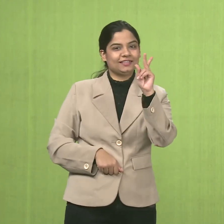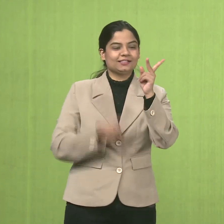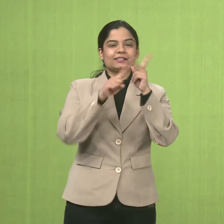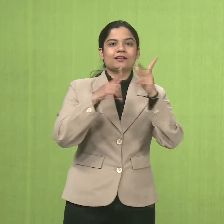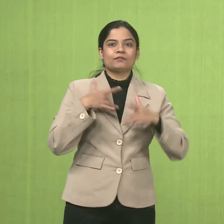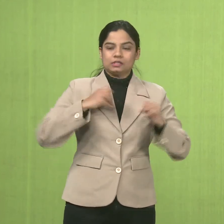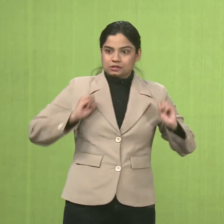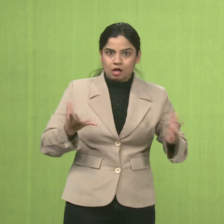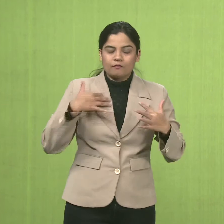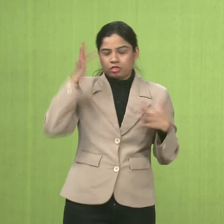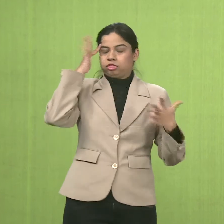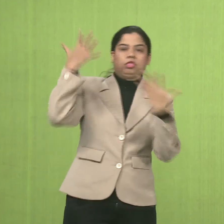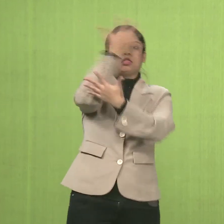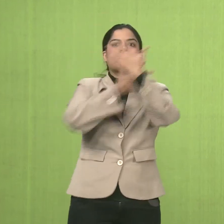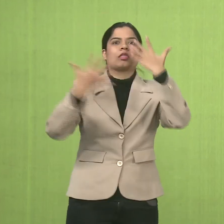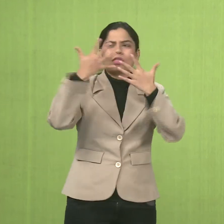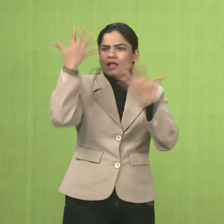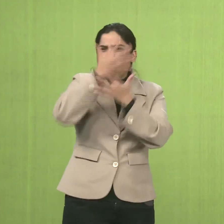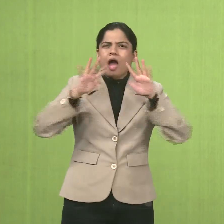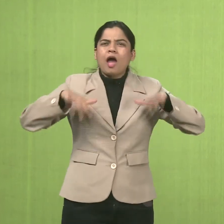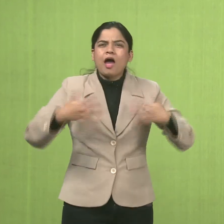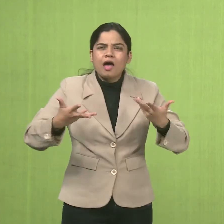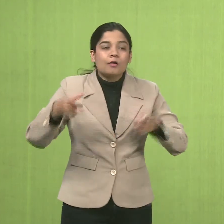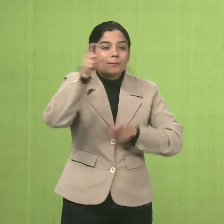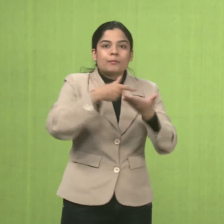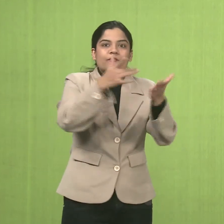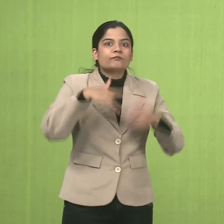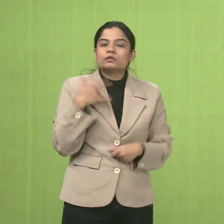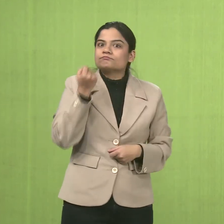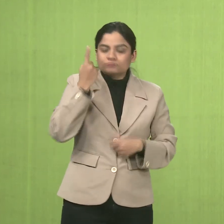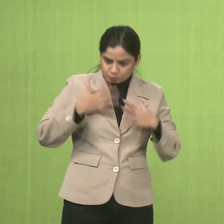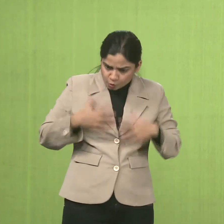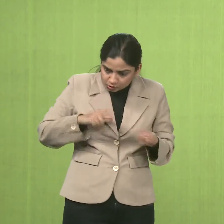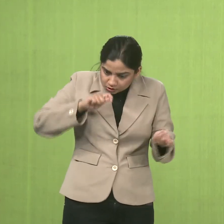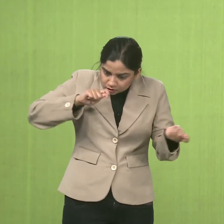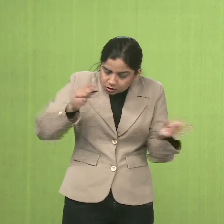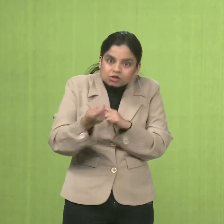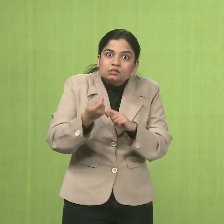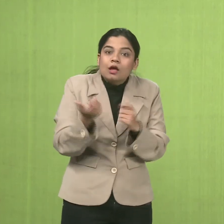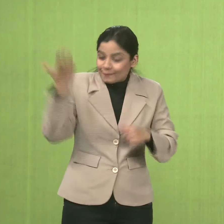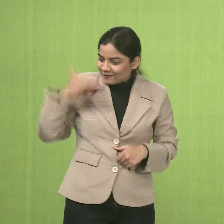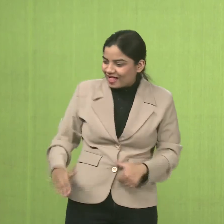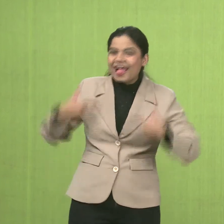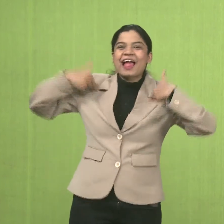The answer is B, because they do not understand what's happening to them. Even though they are young, they are expected to be